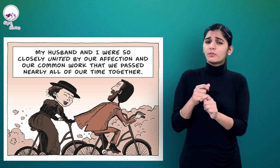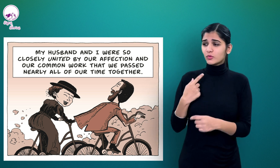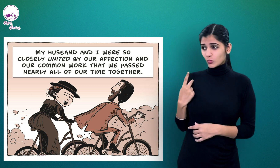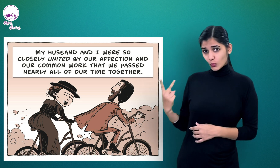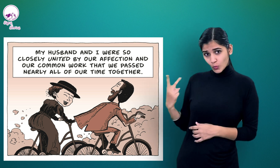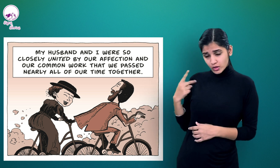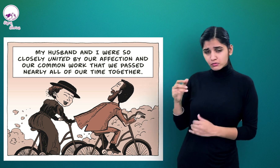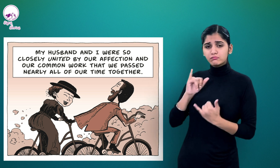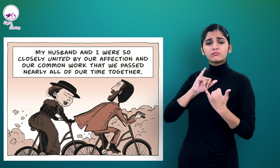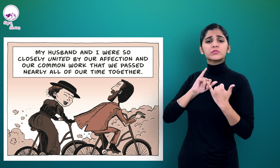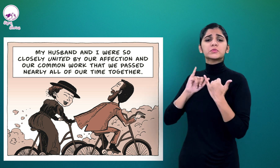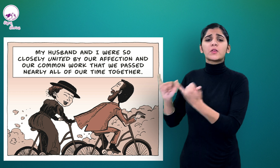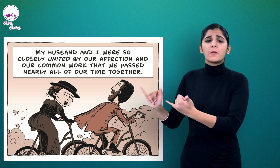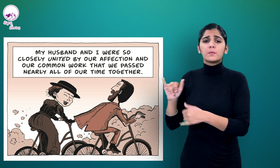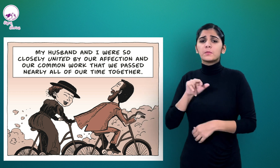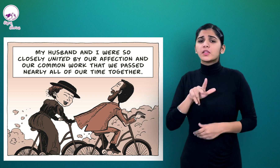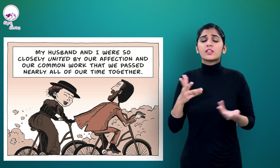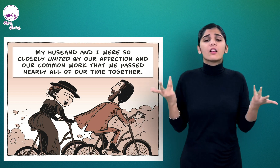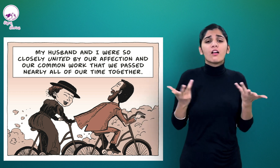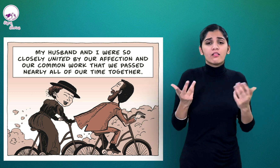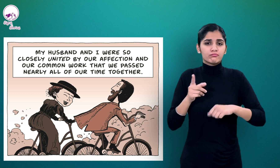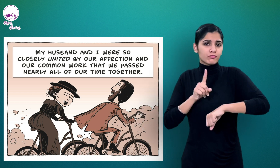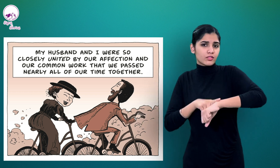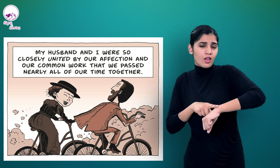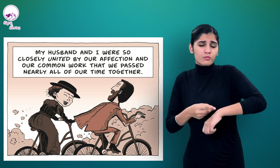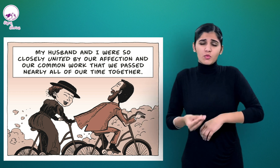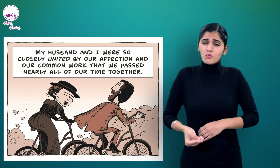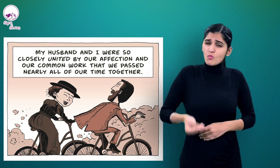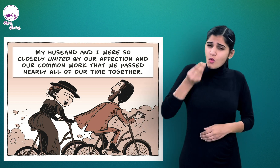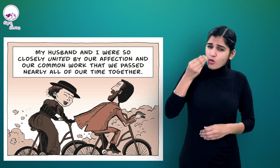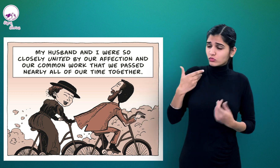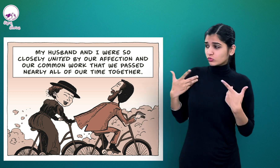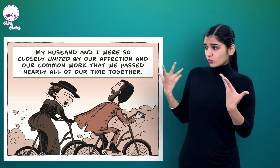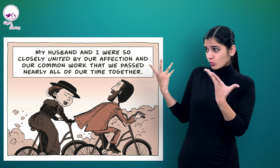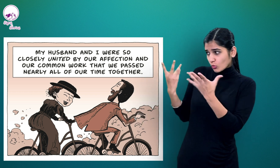passed nearly all of our time together.